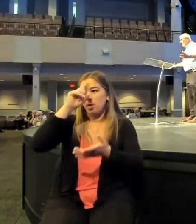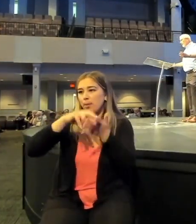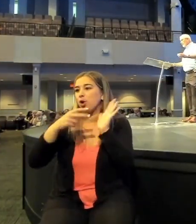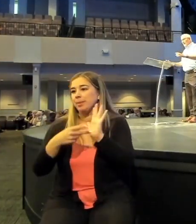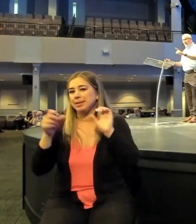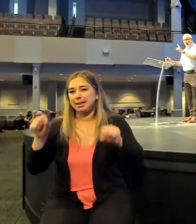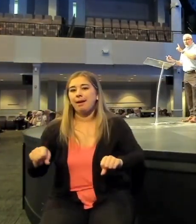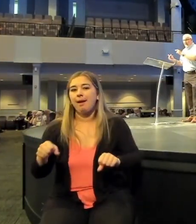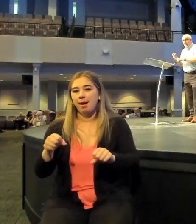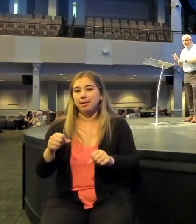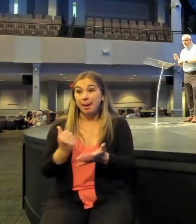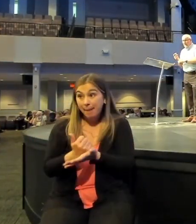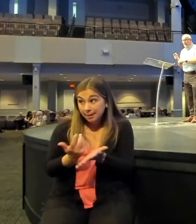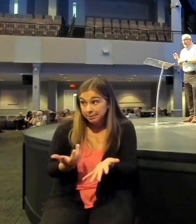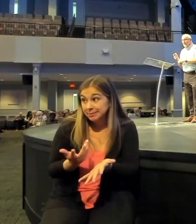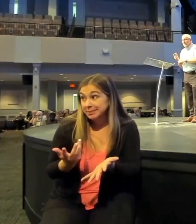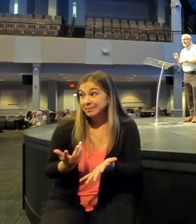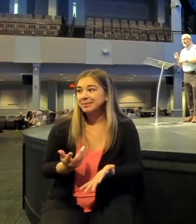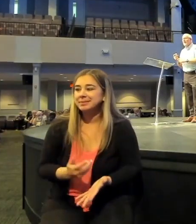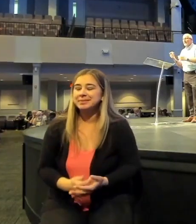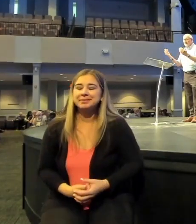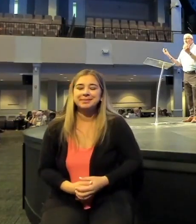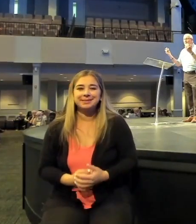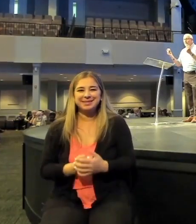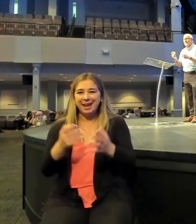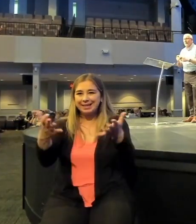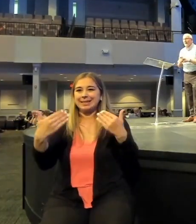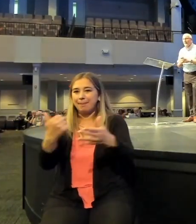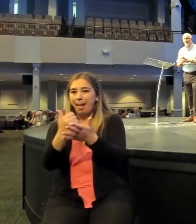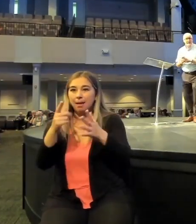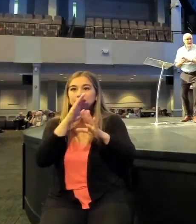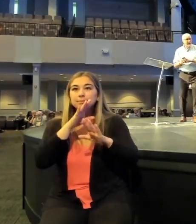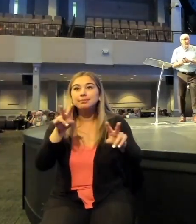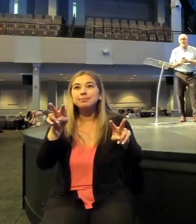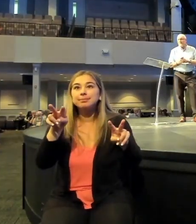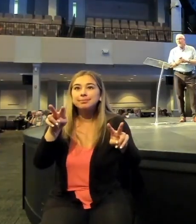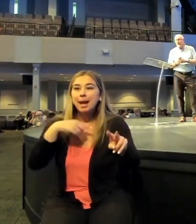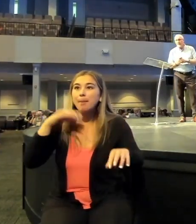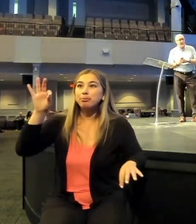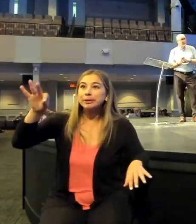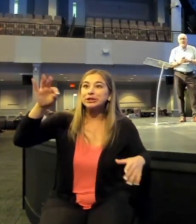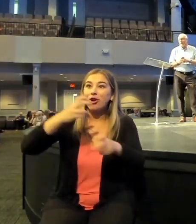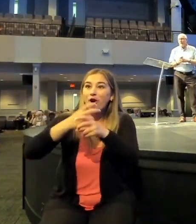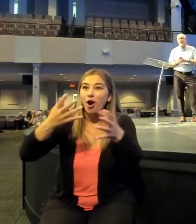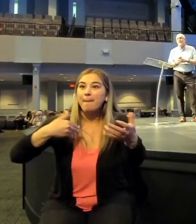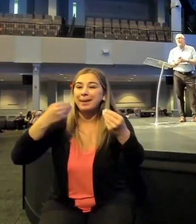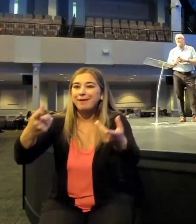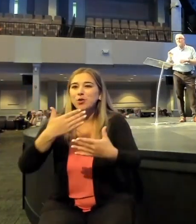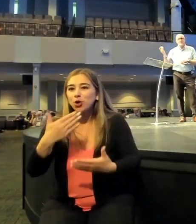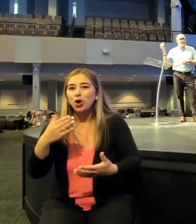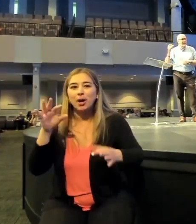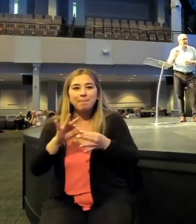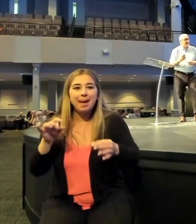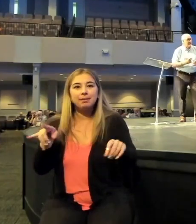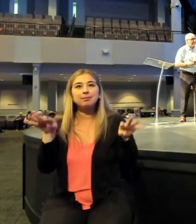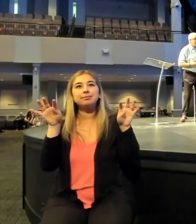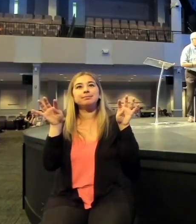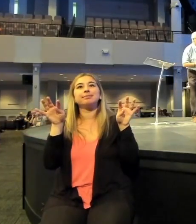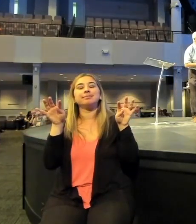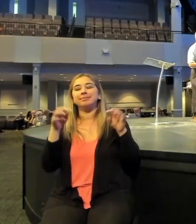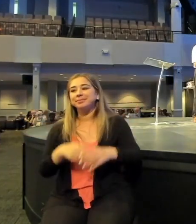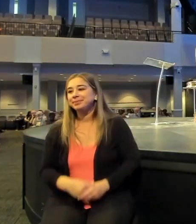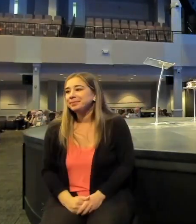purpose. Can I get a little amen right there, okay? Come on, I need some help this morning, all right? I'm preaching hard up here. I'm giving you a really good message, so help me out,